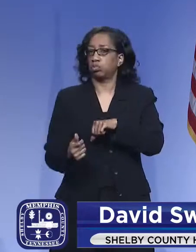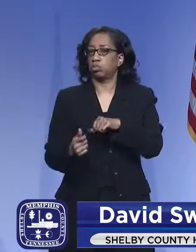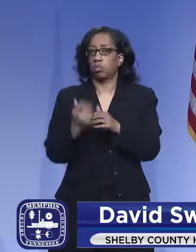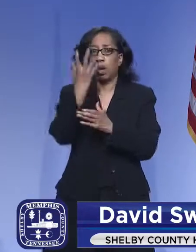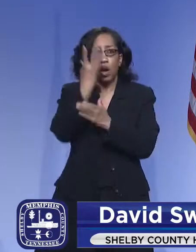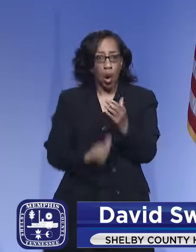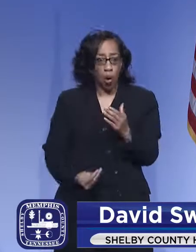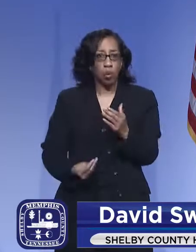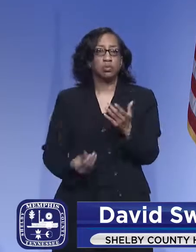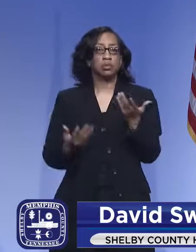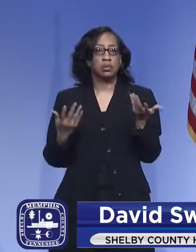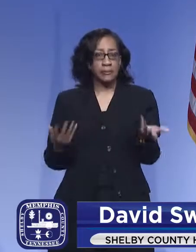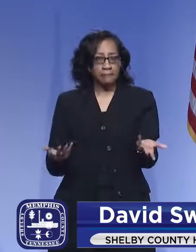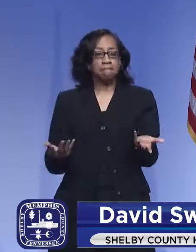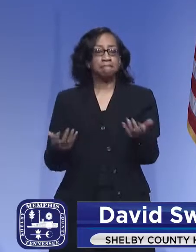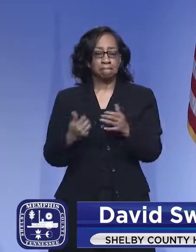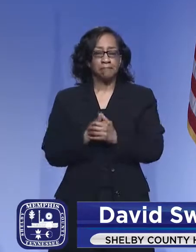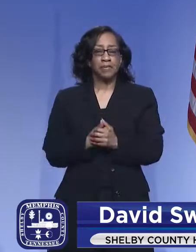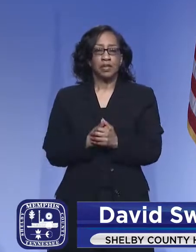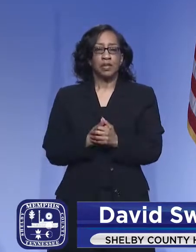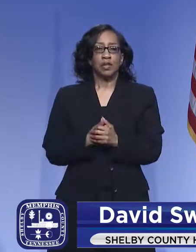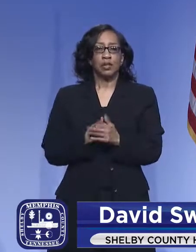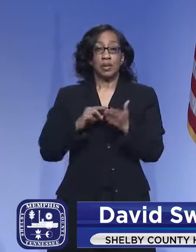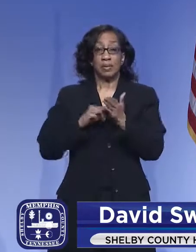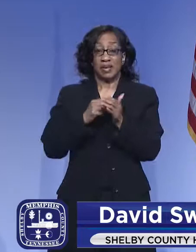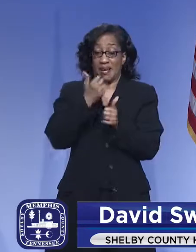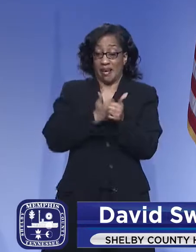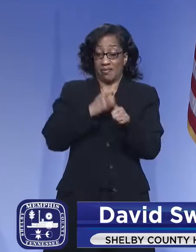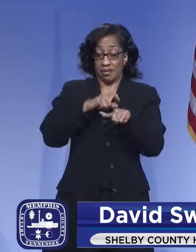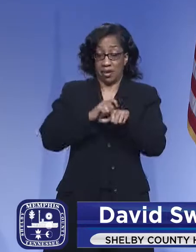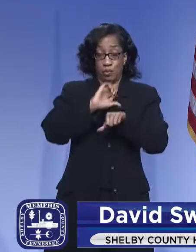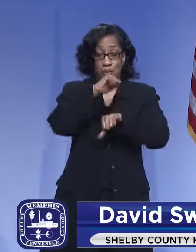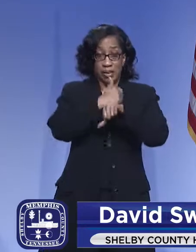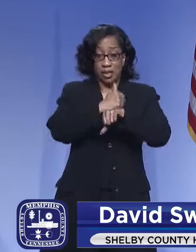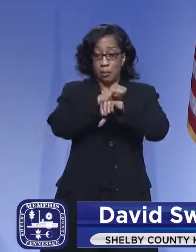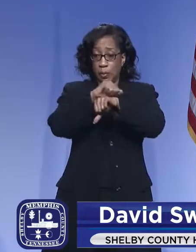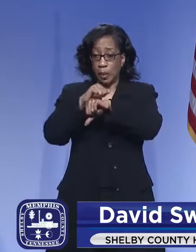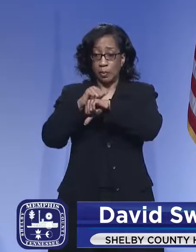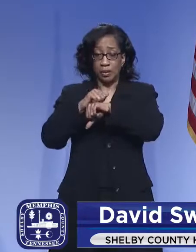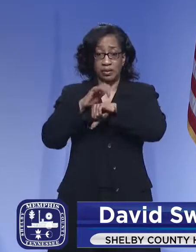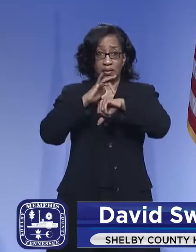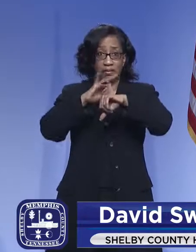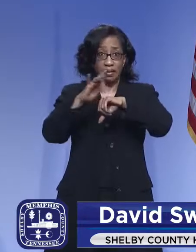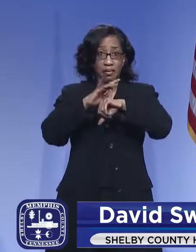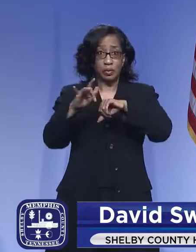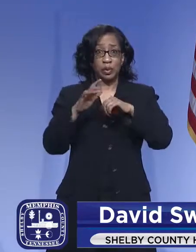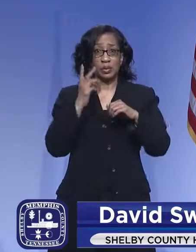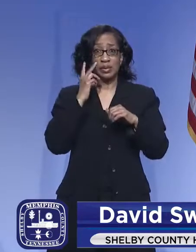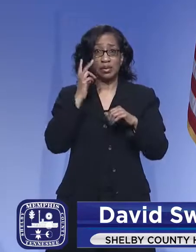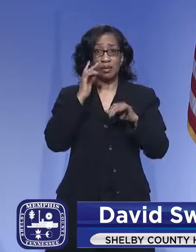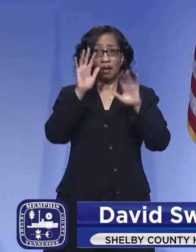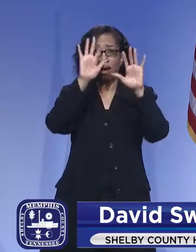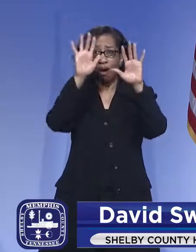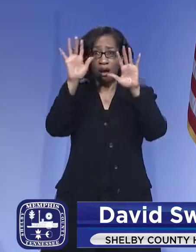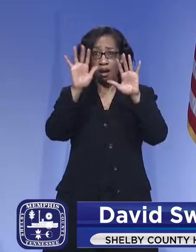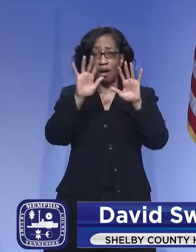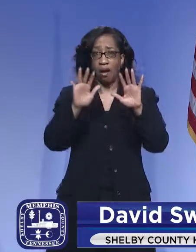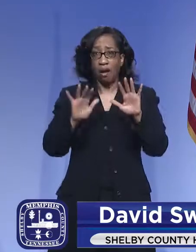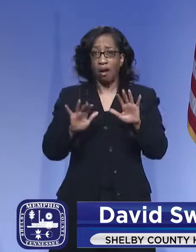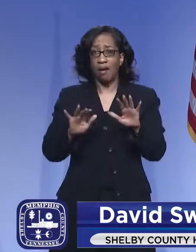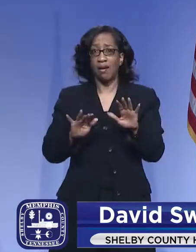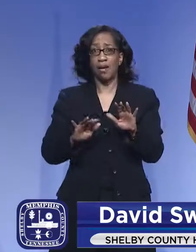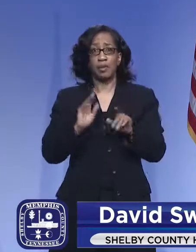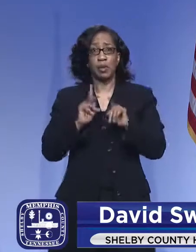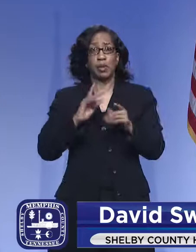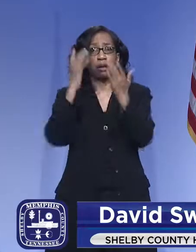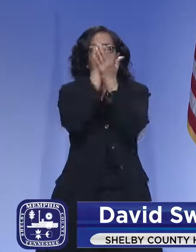So we are at a point where every time we get vaccine in the community, every time we make it available to the community is taking it